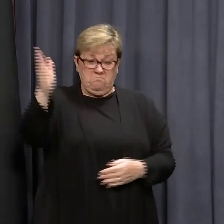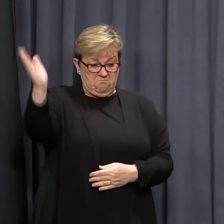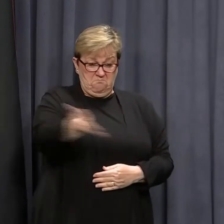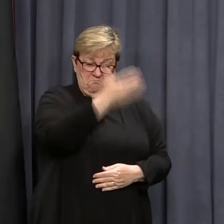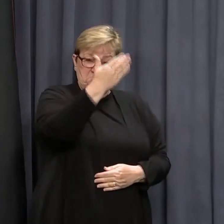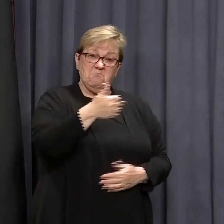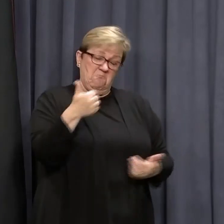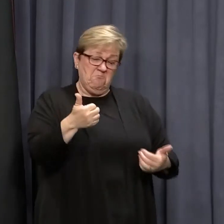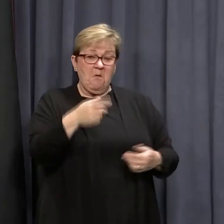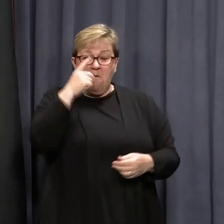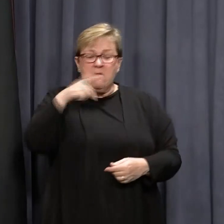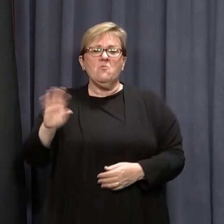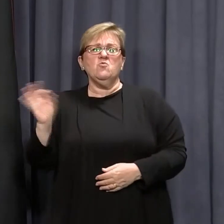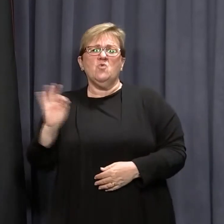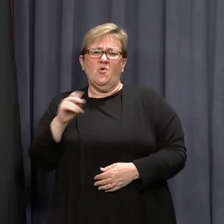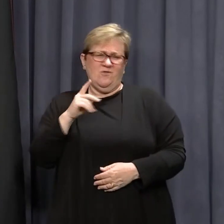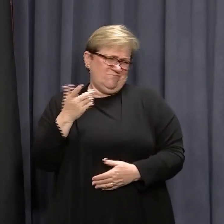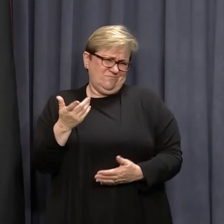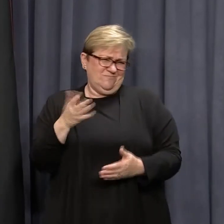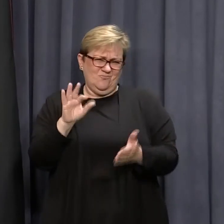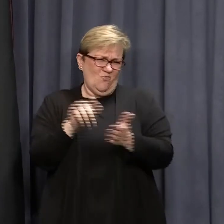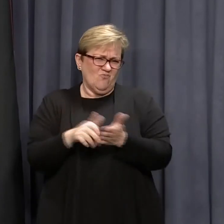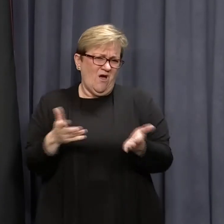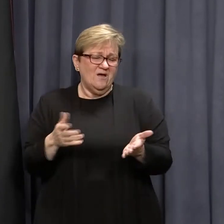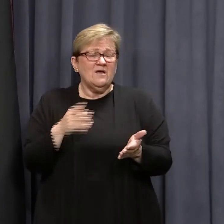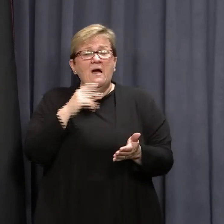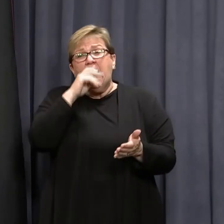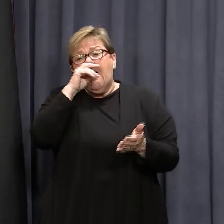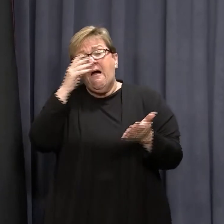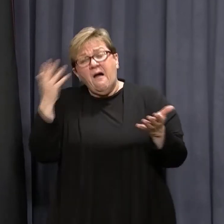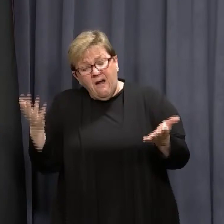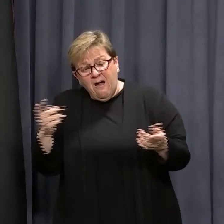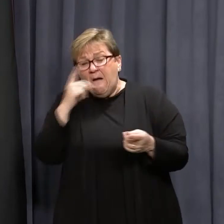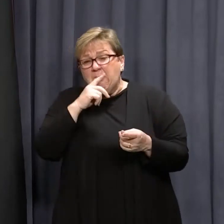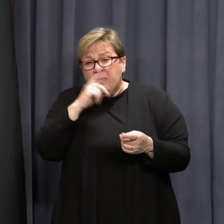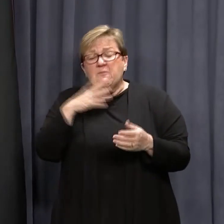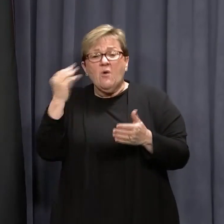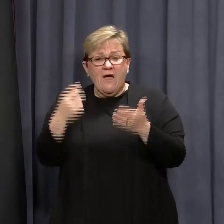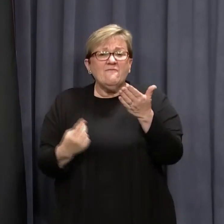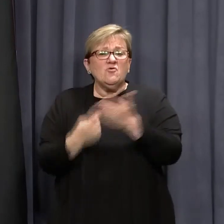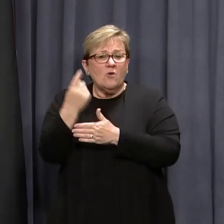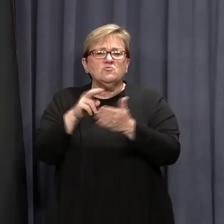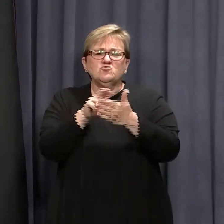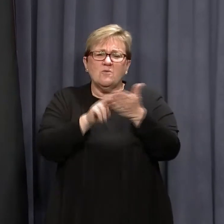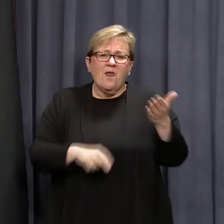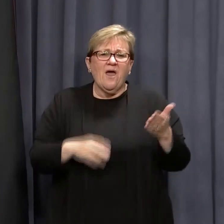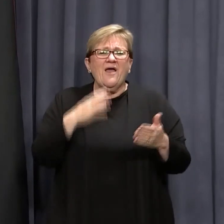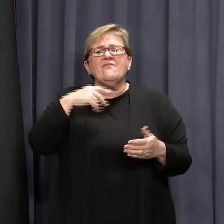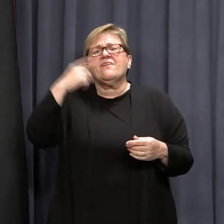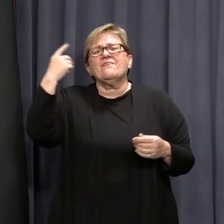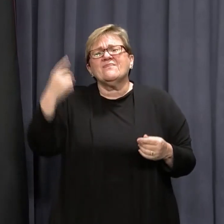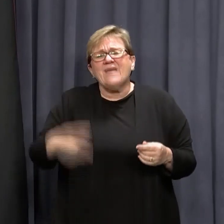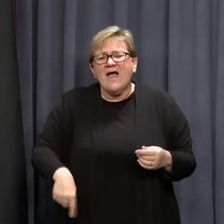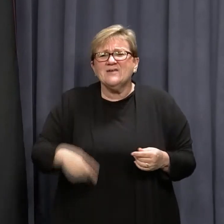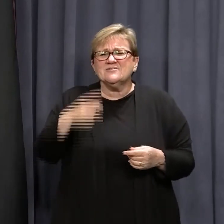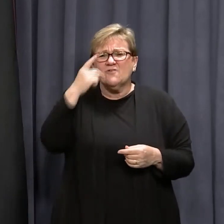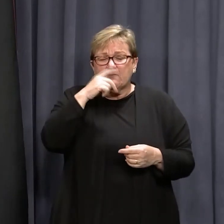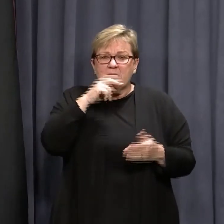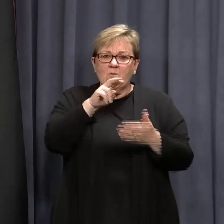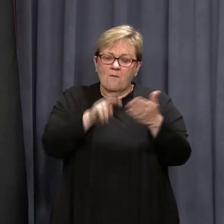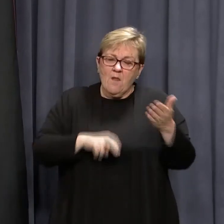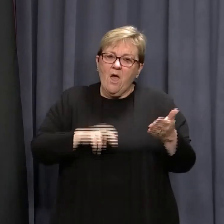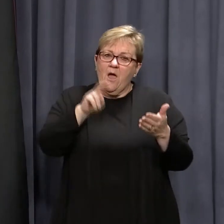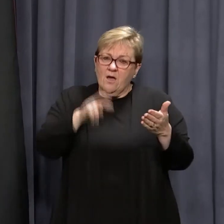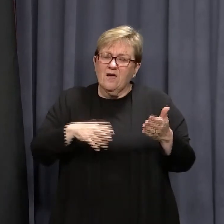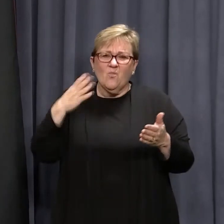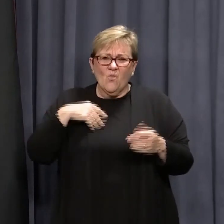everyone's got an opportunity to apply, and we have had thousands of people who have made application